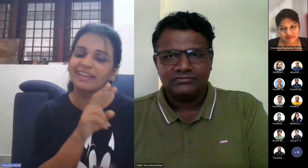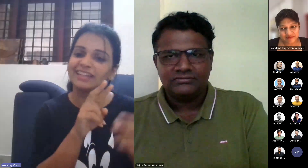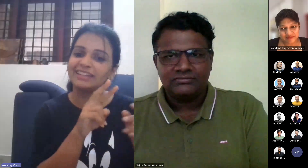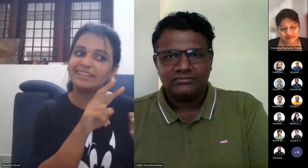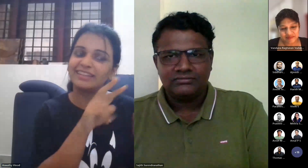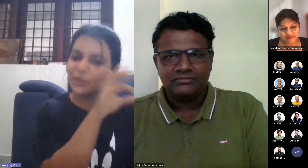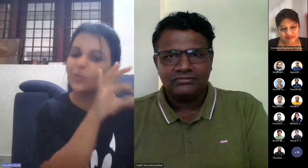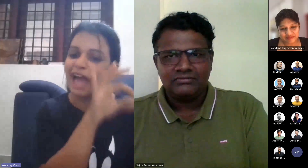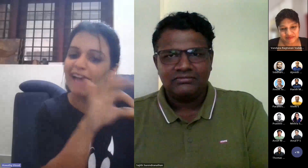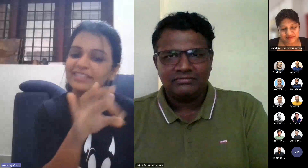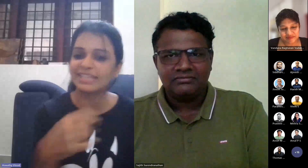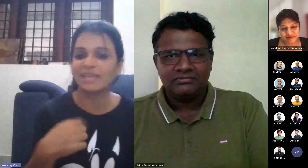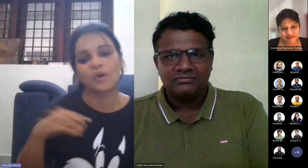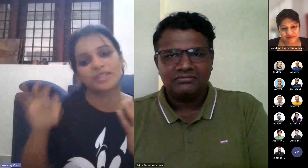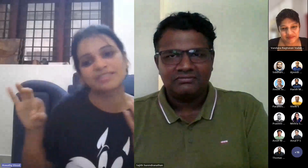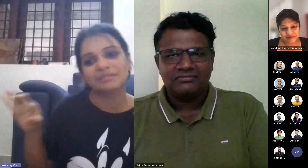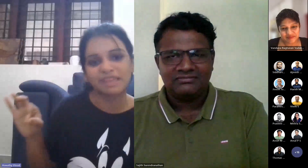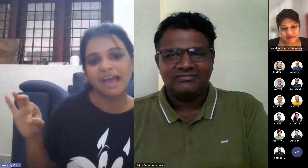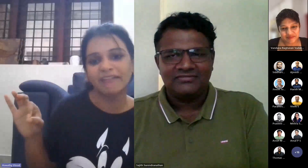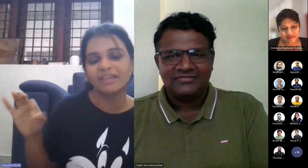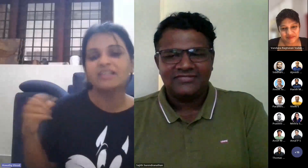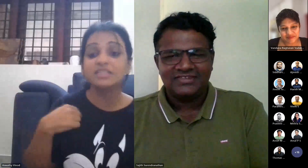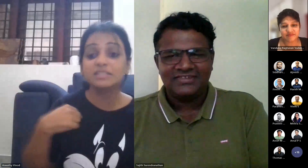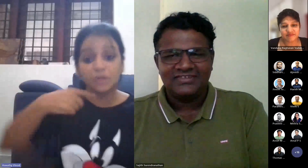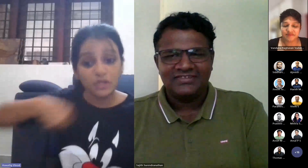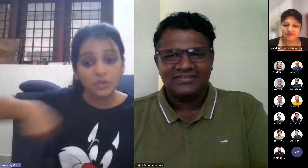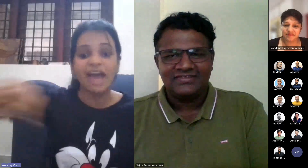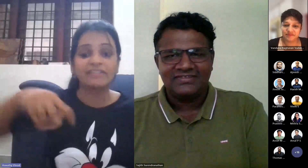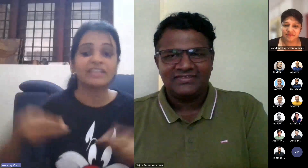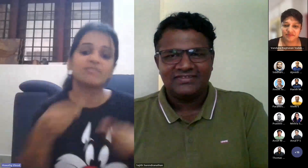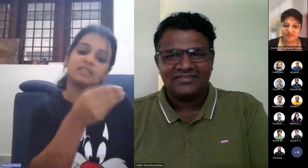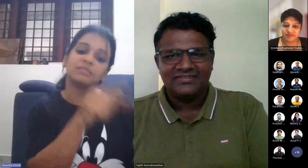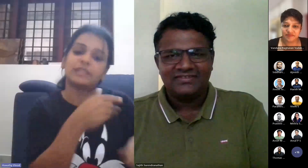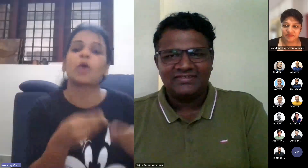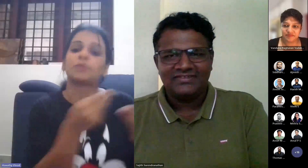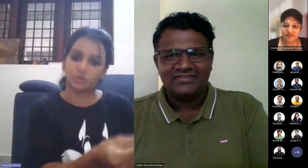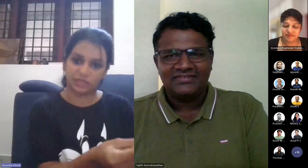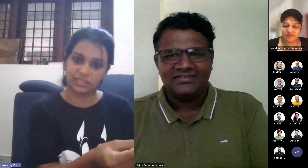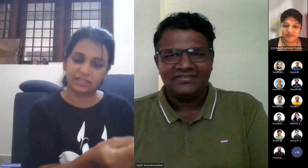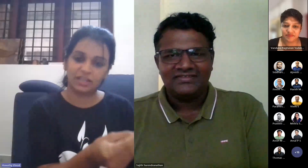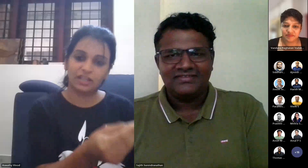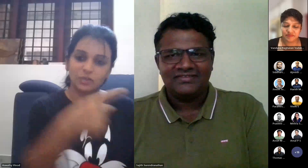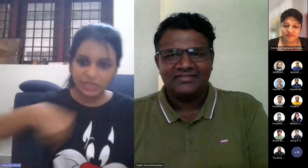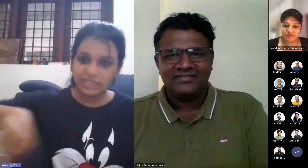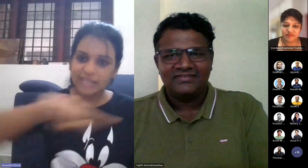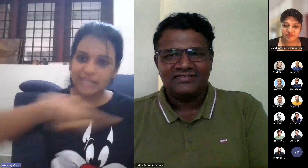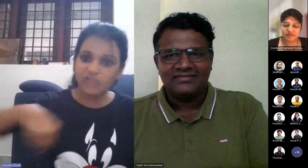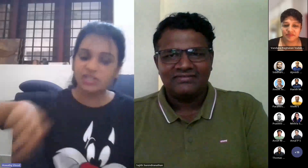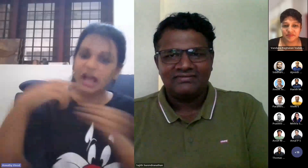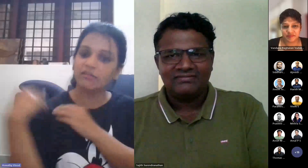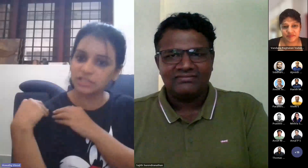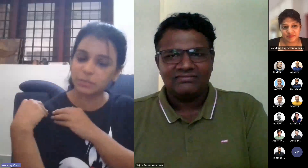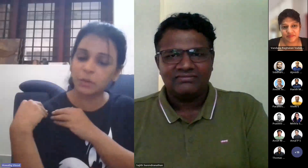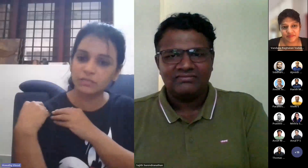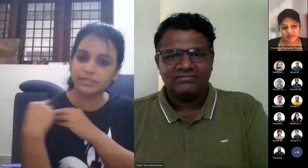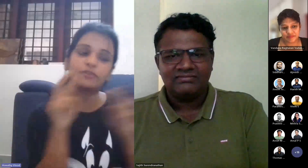that they don't have the same choices that we have just because we haven't given them that opportunity. So it is